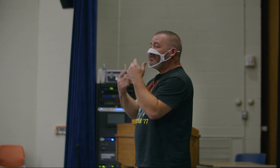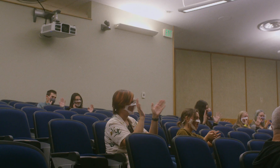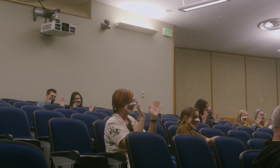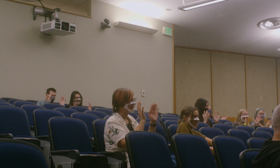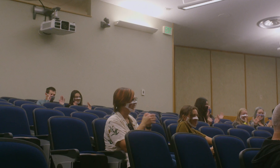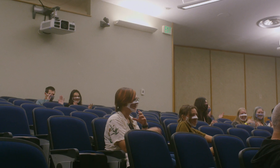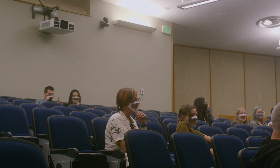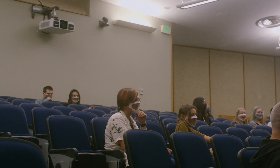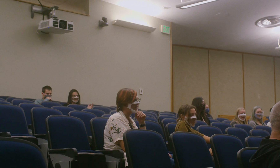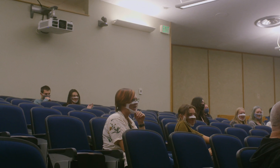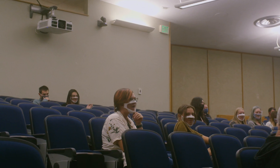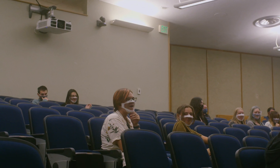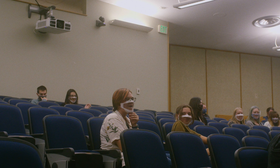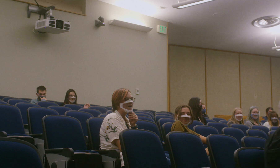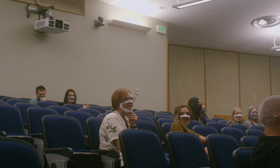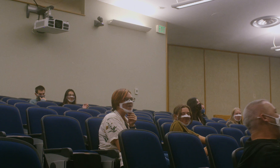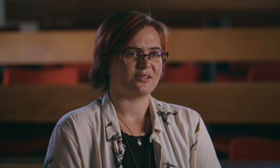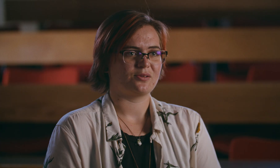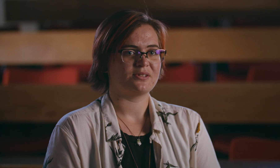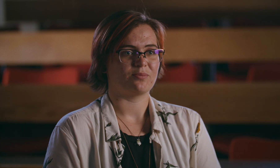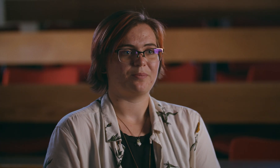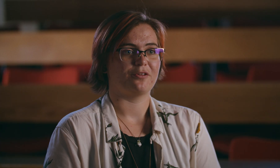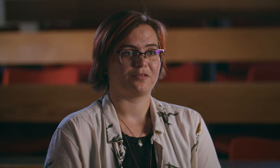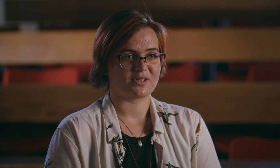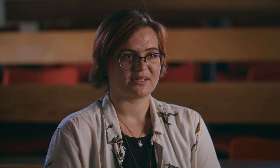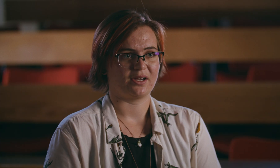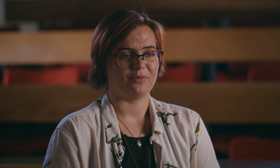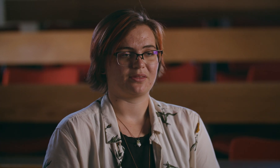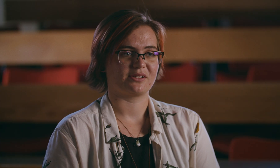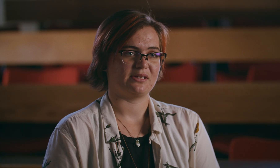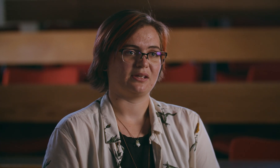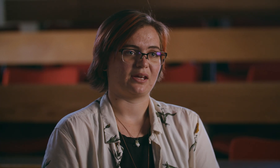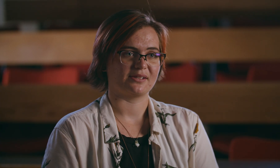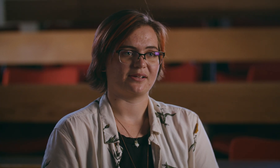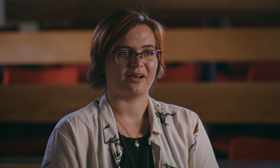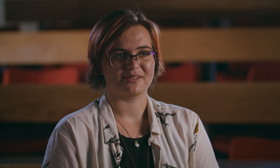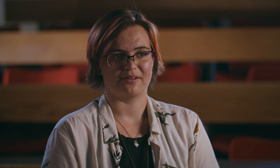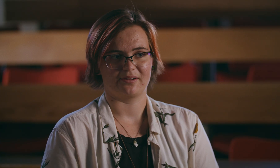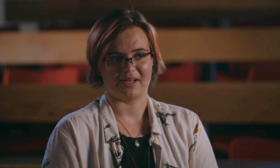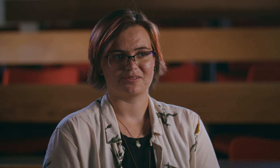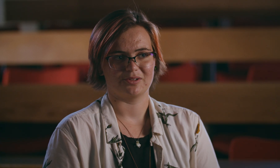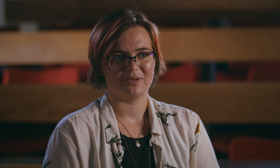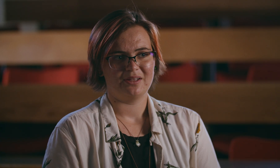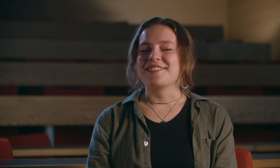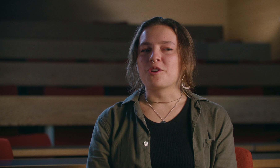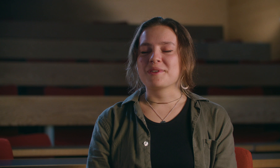tell jokes. For some ASL students, it might be the first time that they're seeing ASL outside the classroom. Normally